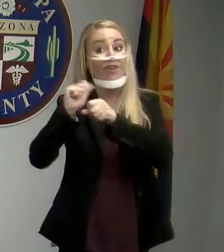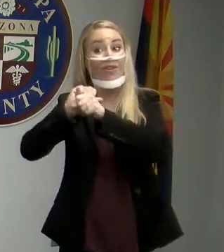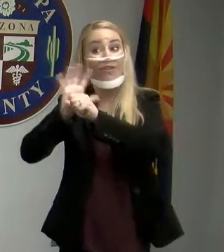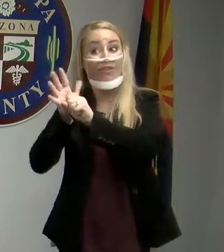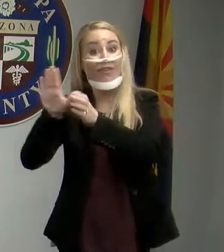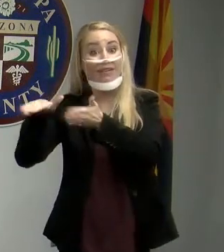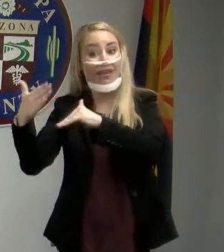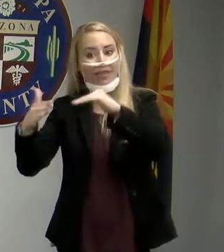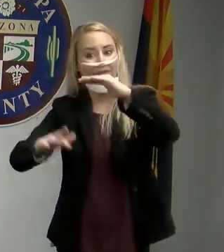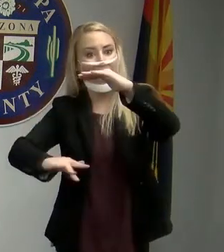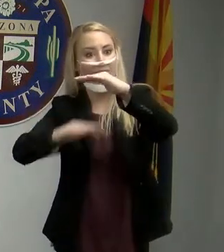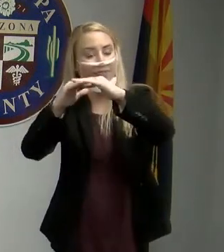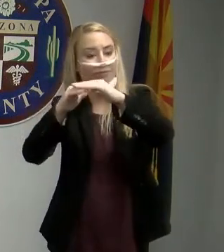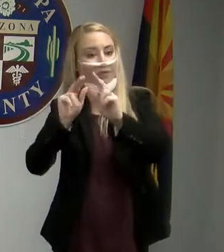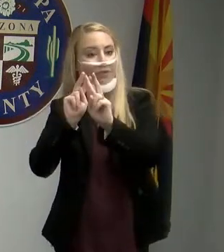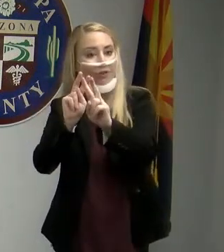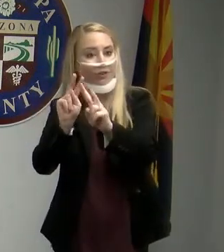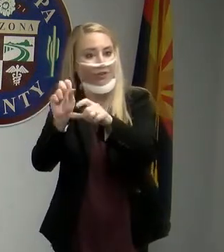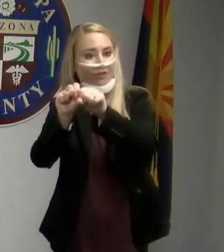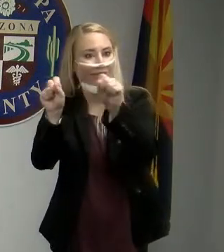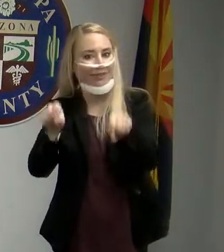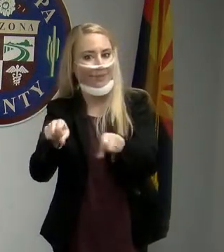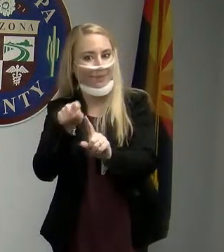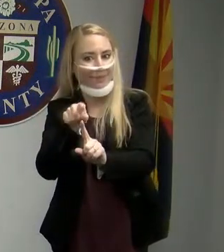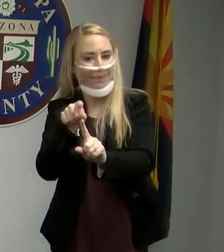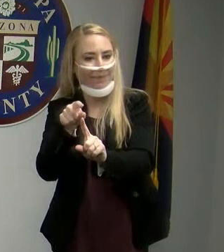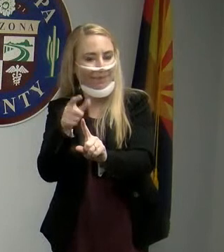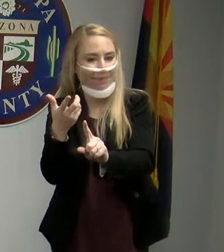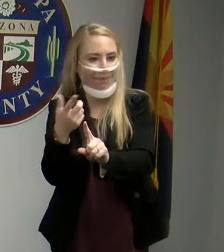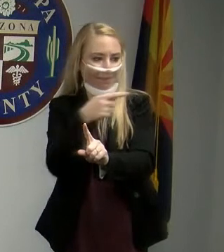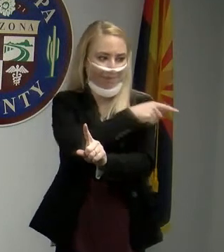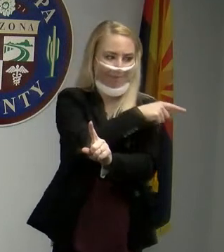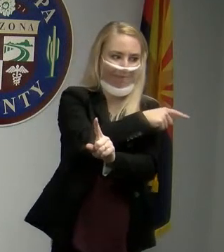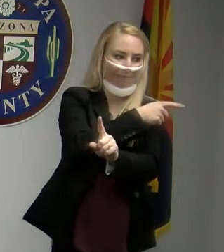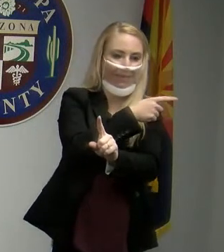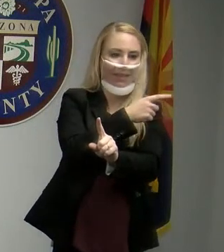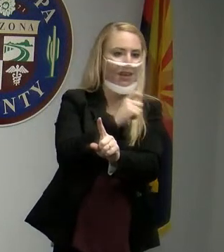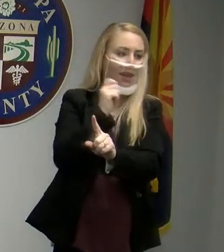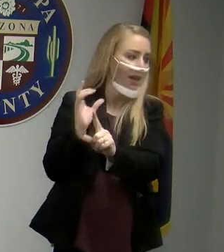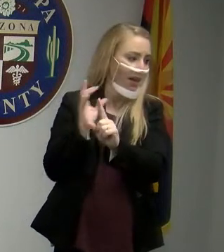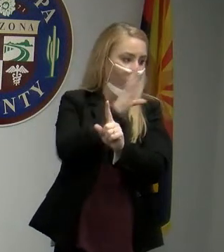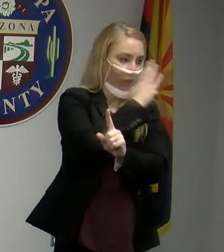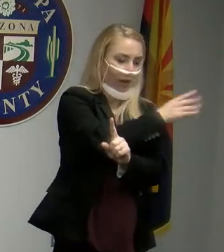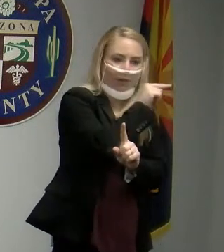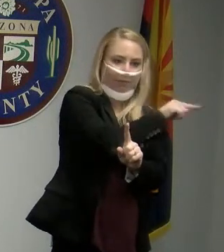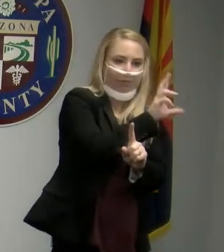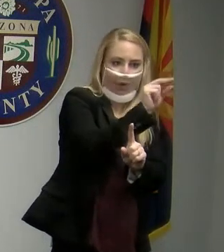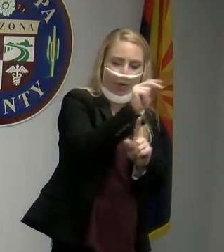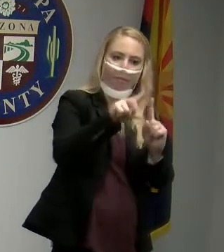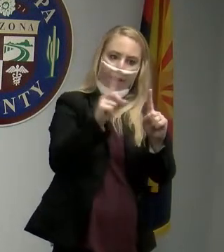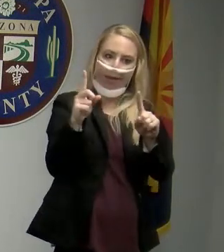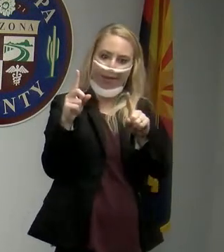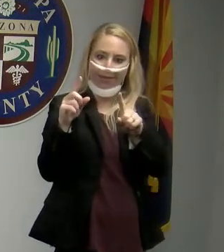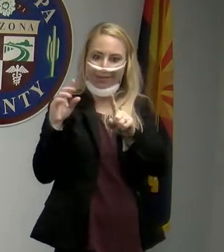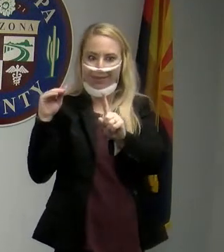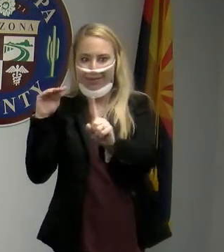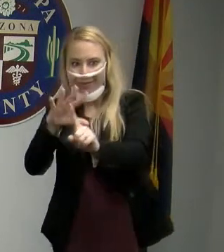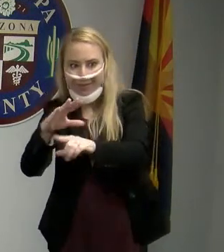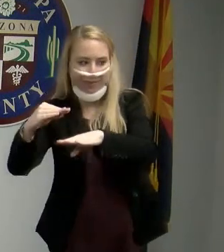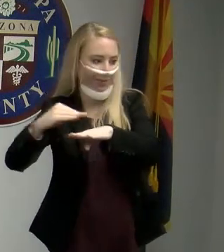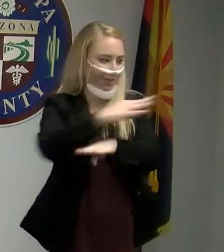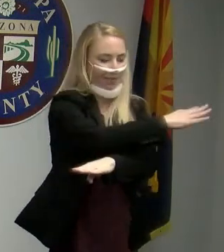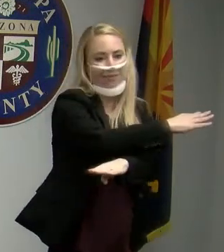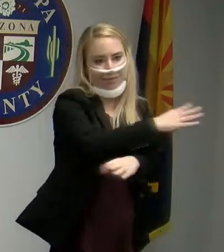like the bodies that are coming from hospitals to funeral homes. So this is all a symbiotic relationship that has to be recognized and prepared